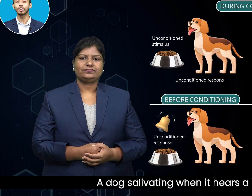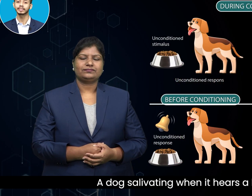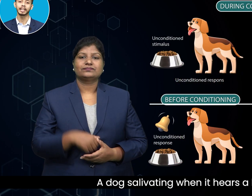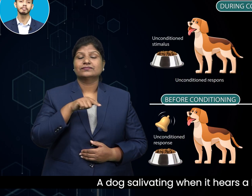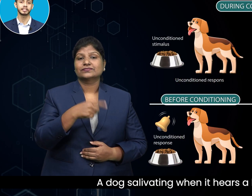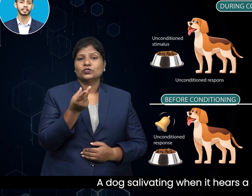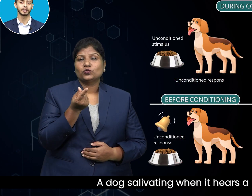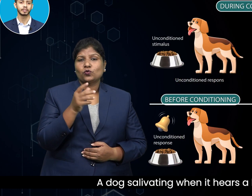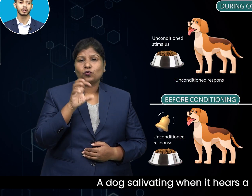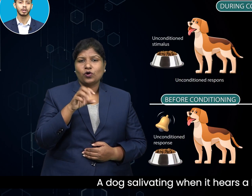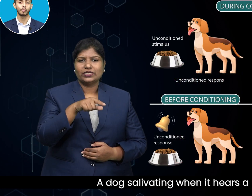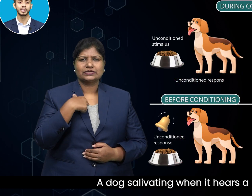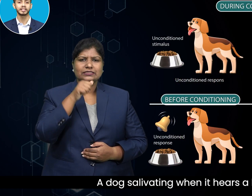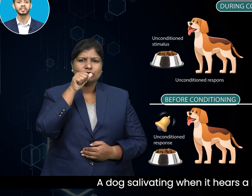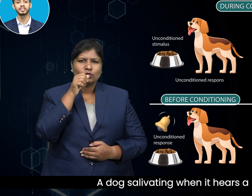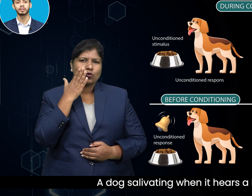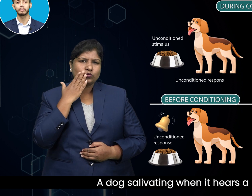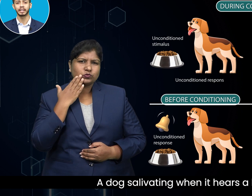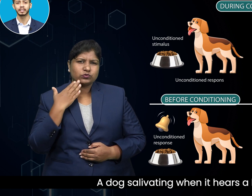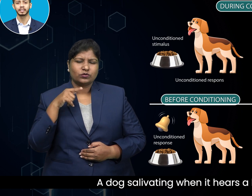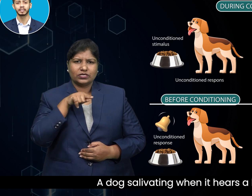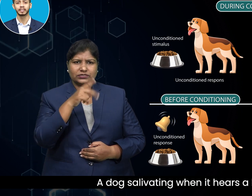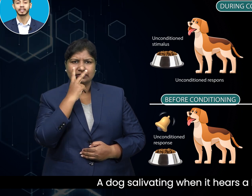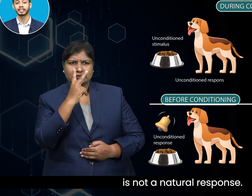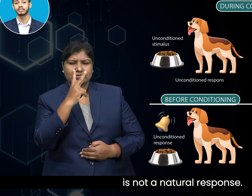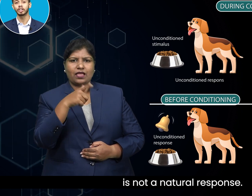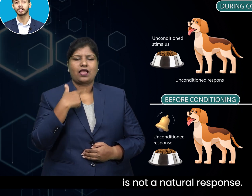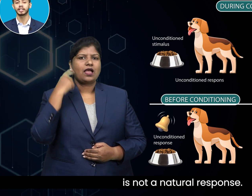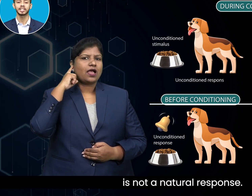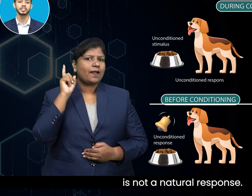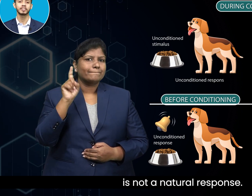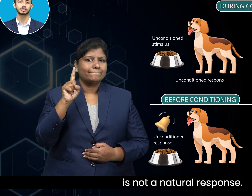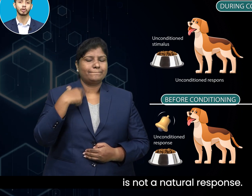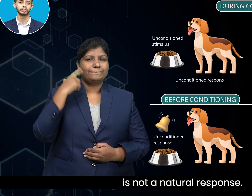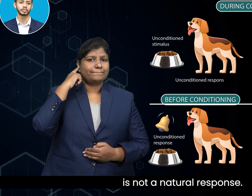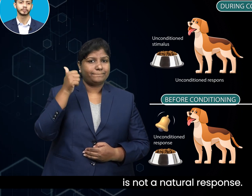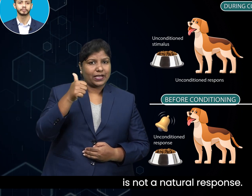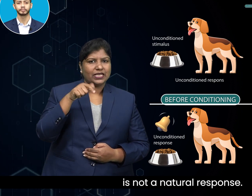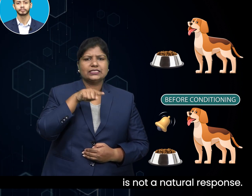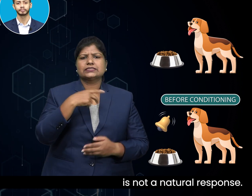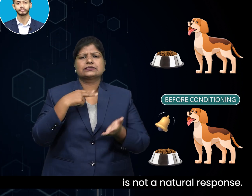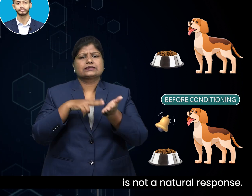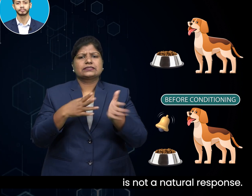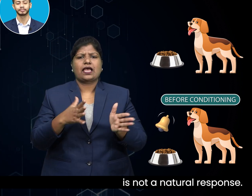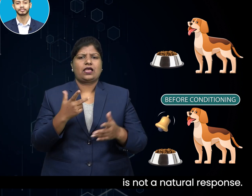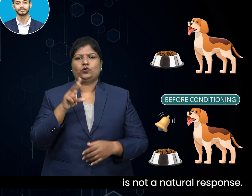A dog salivating when it hears a bell is not a natural response.